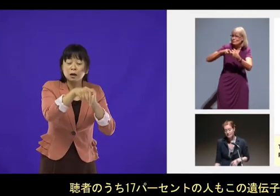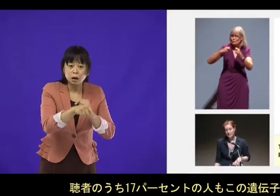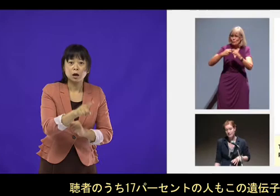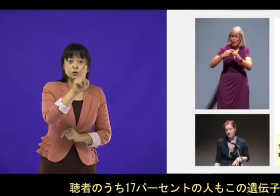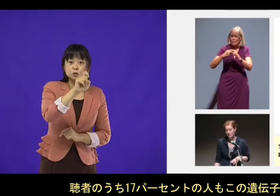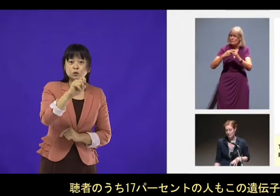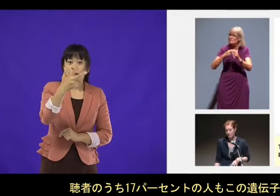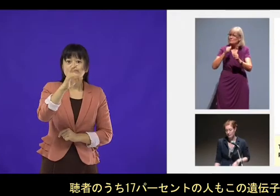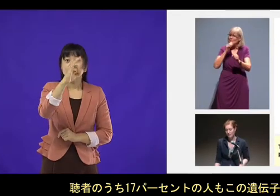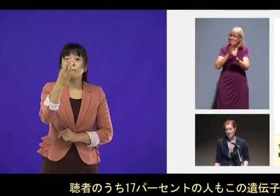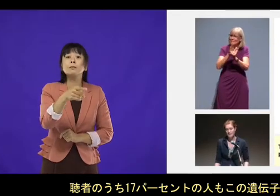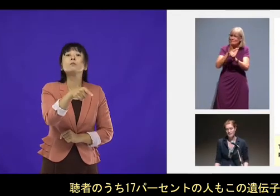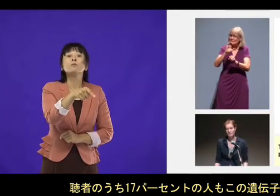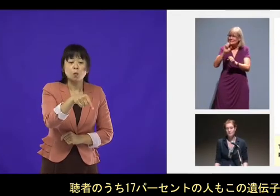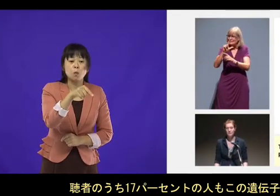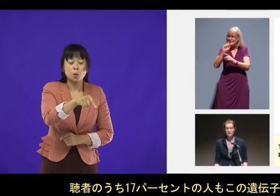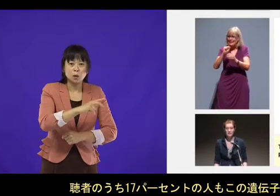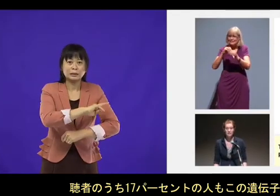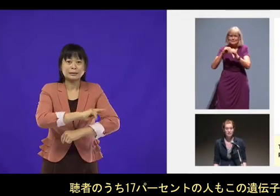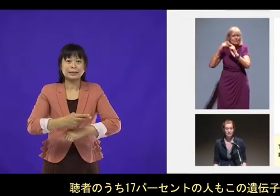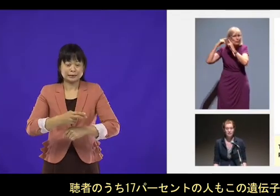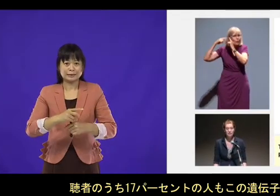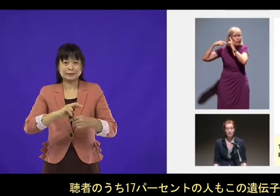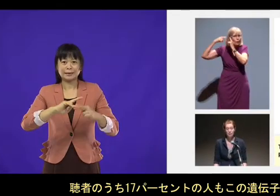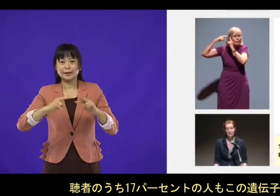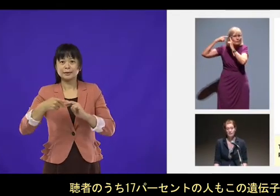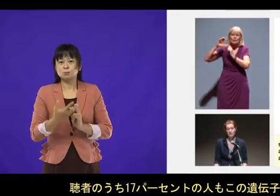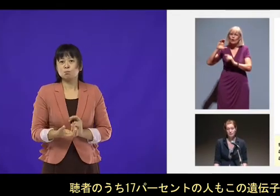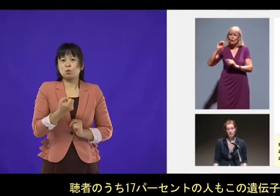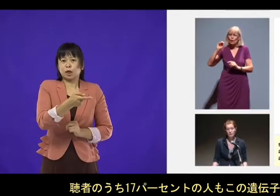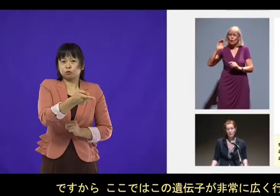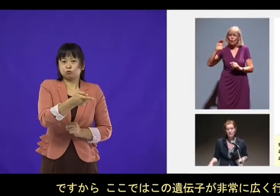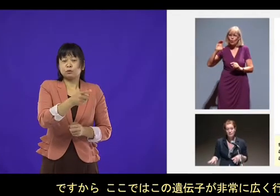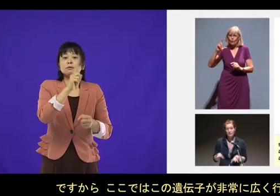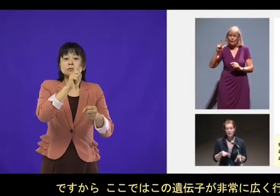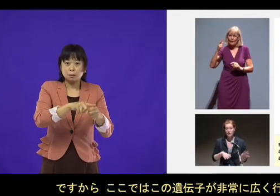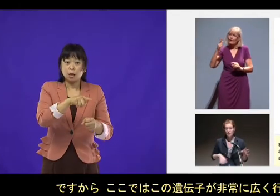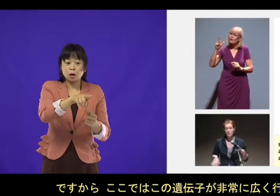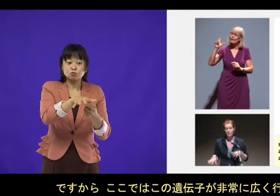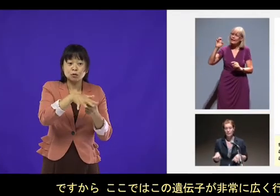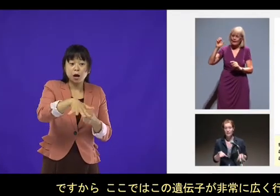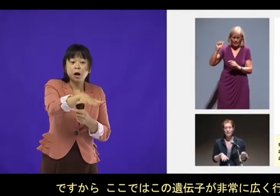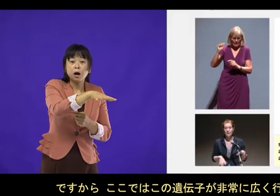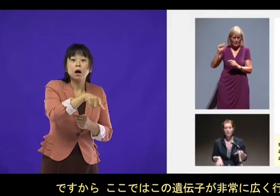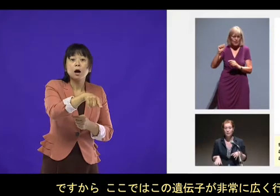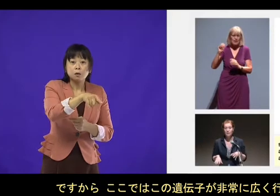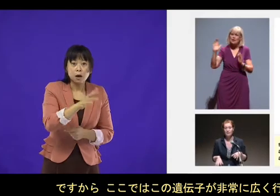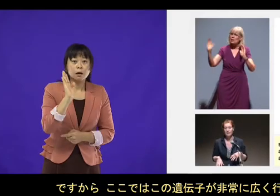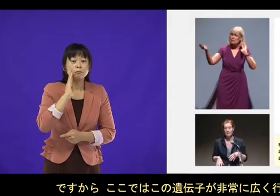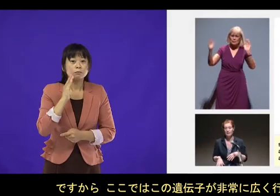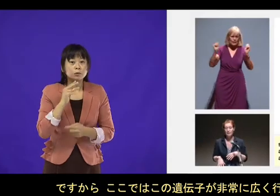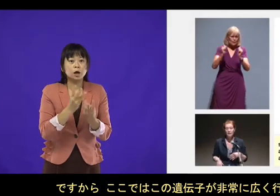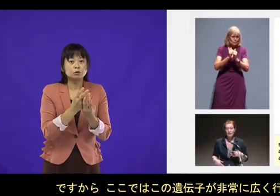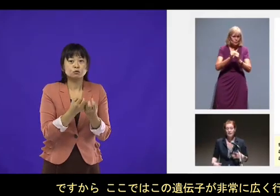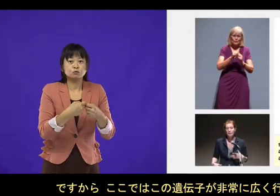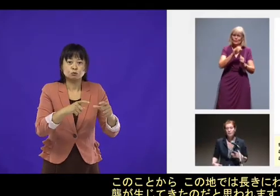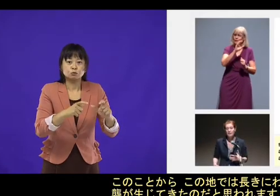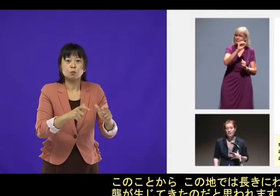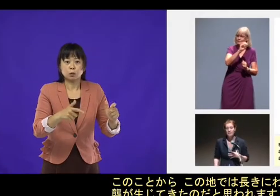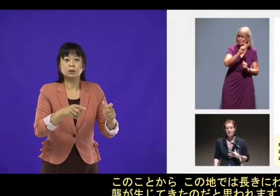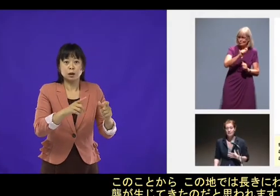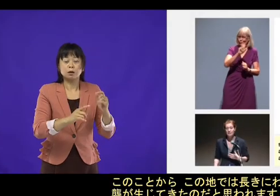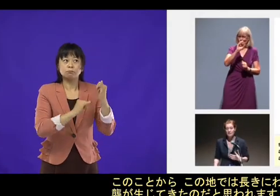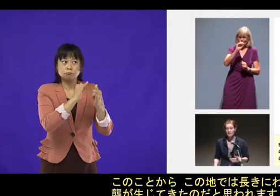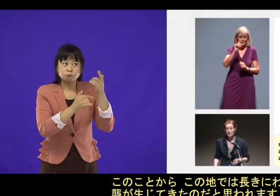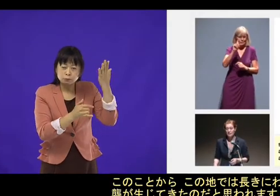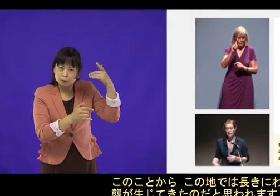And this gene is also carried by 70% of the hearing population. So it's quite widespread within the community, and that